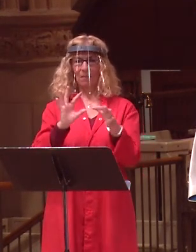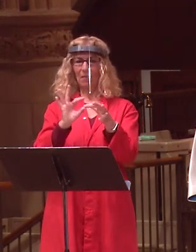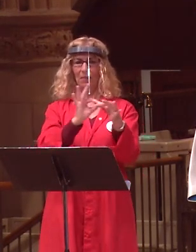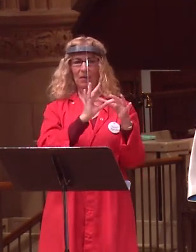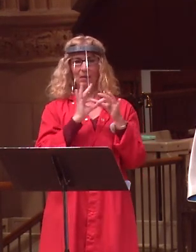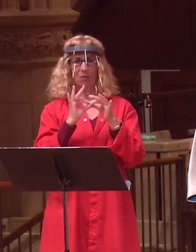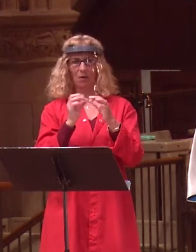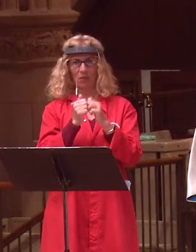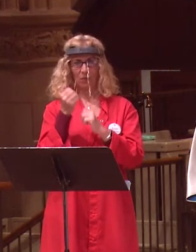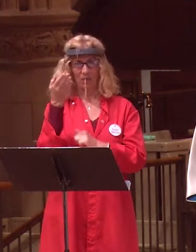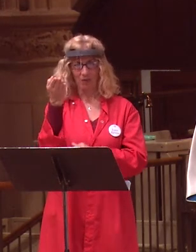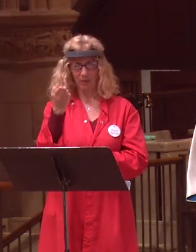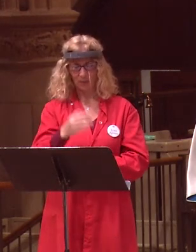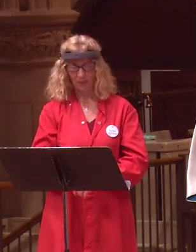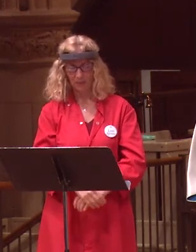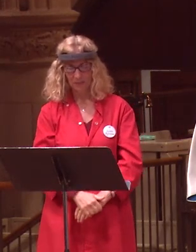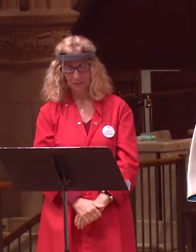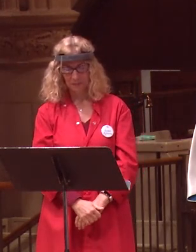with you.